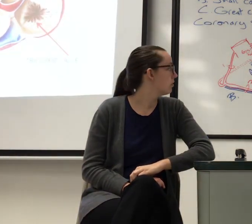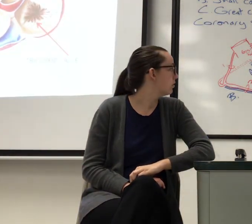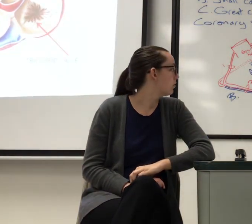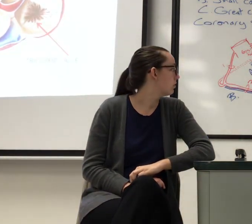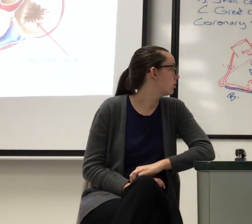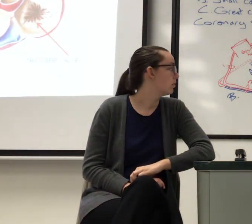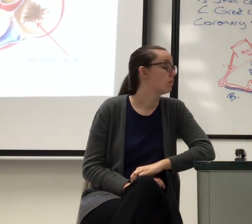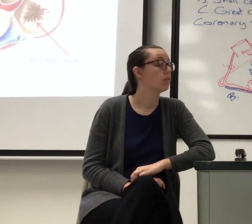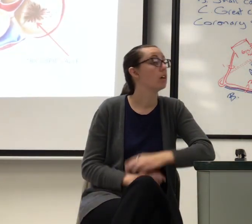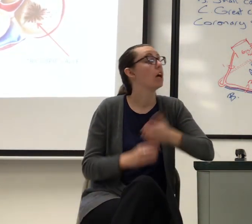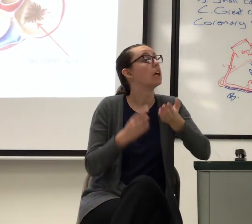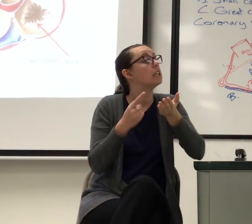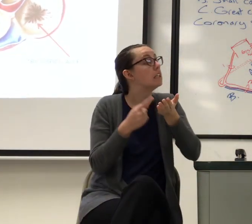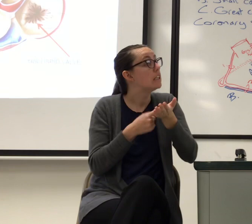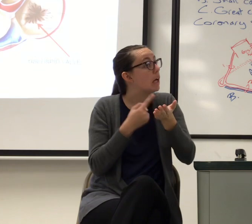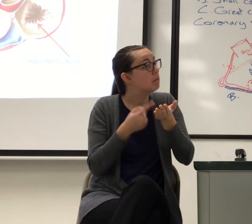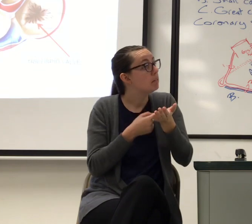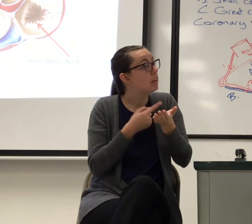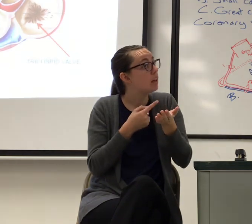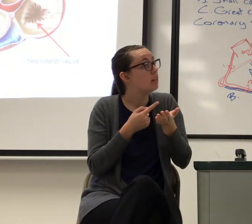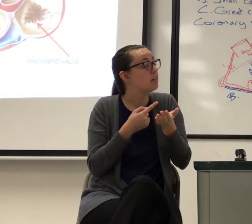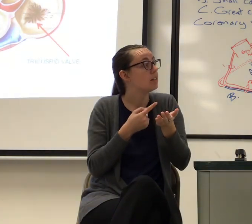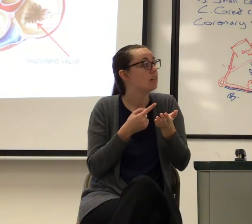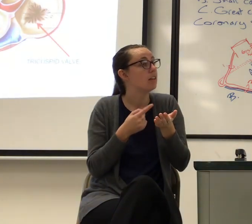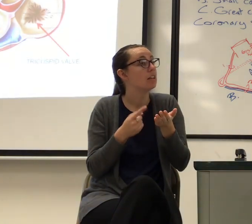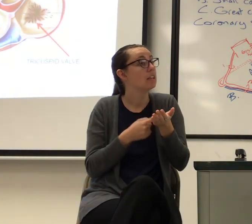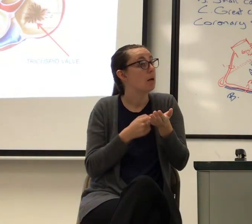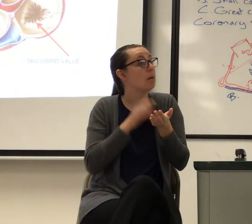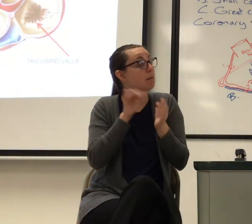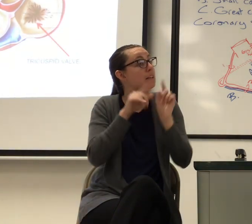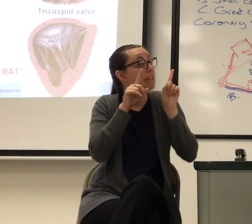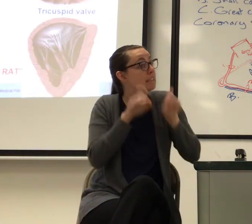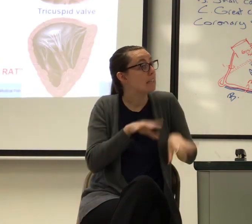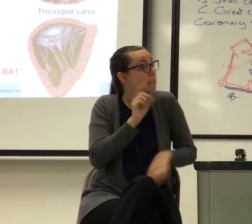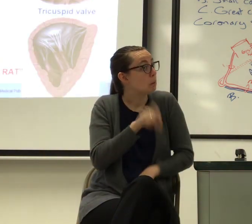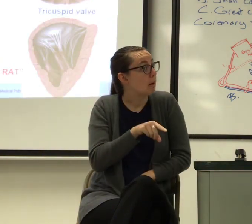Sometimes that's a test question, so I put stars next to it.